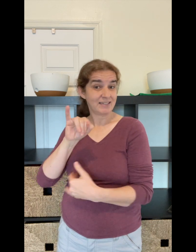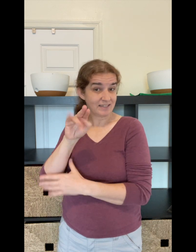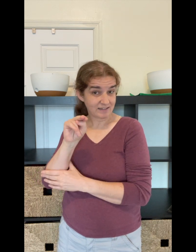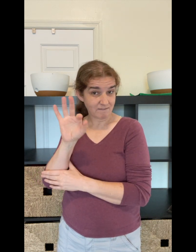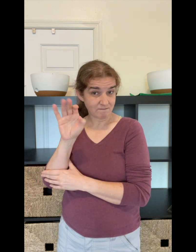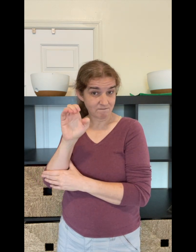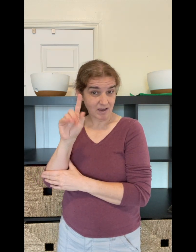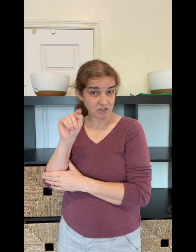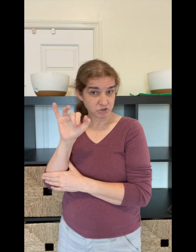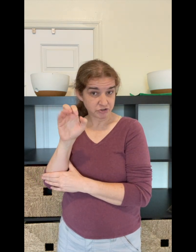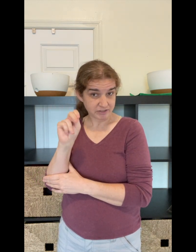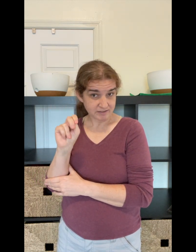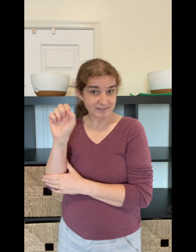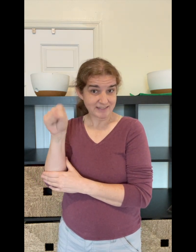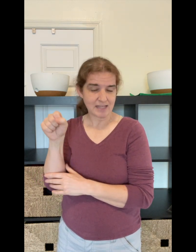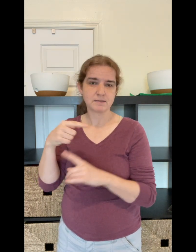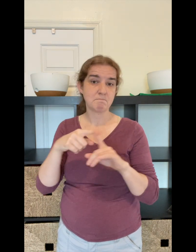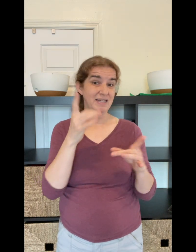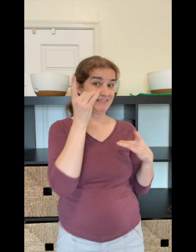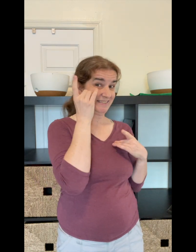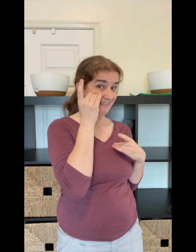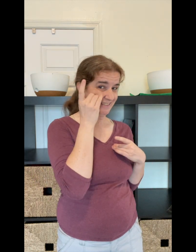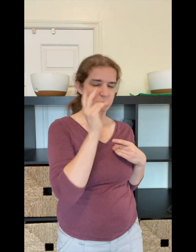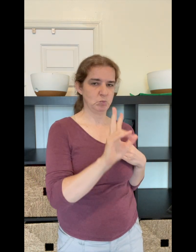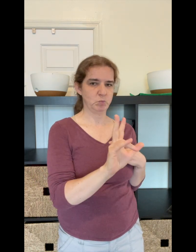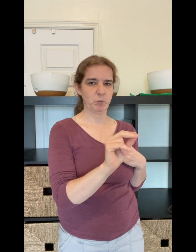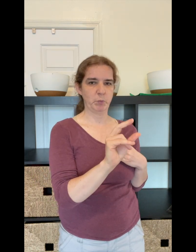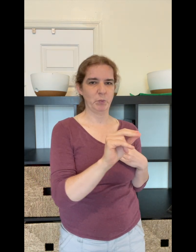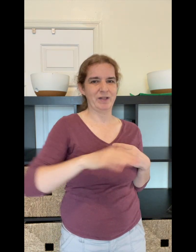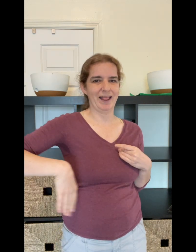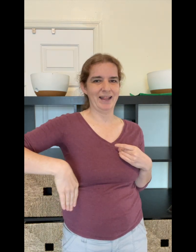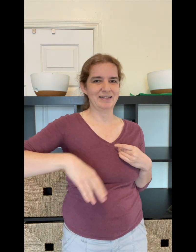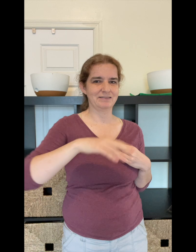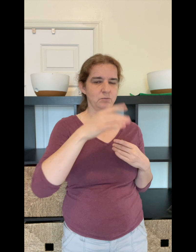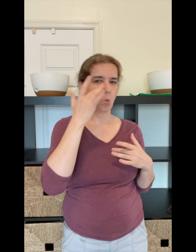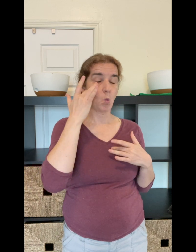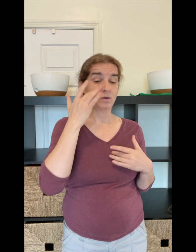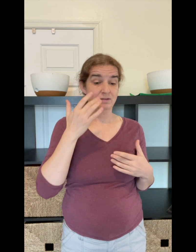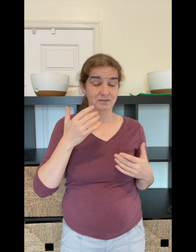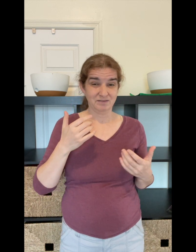That means I have an infection, yes, but disease? No, not yet.